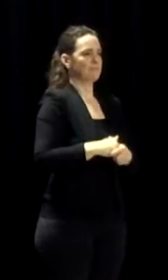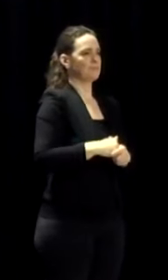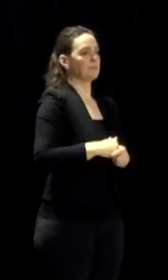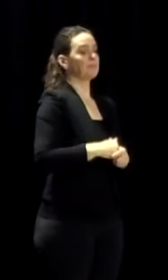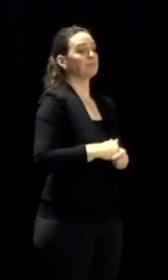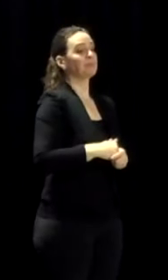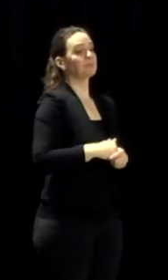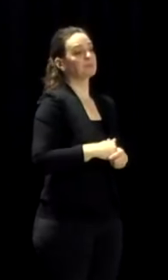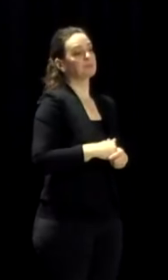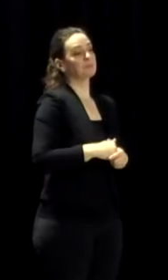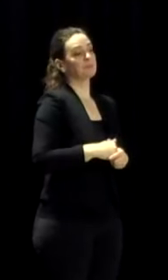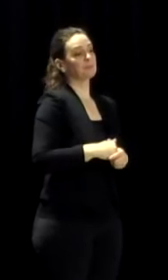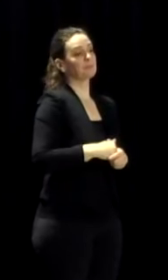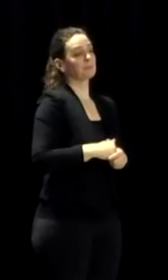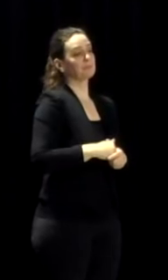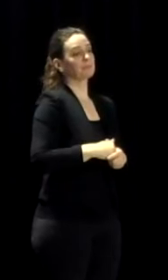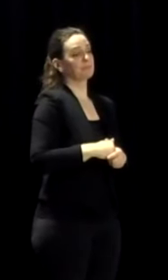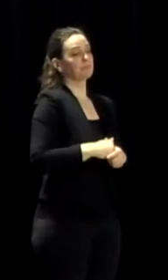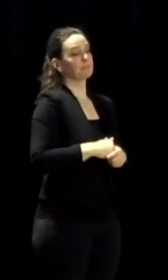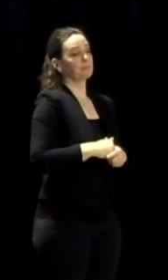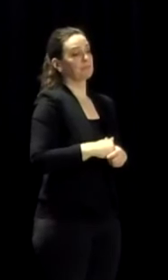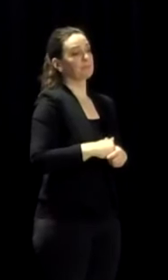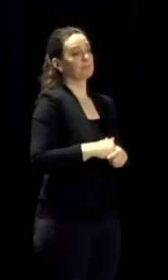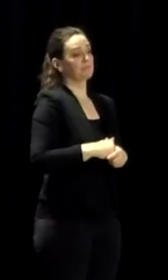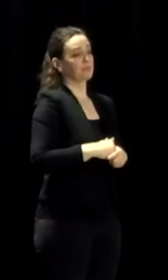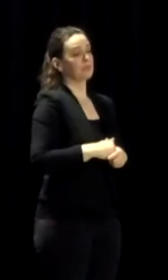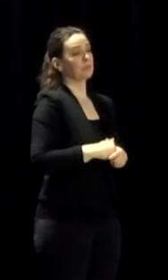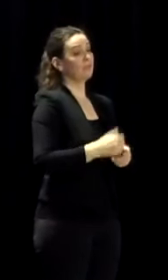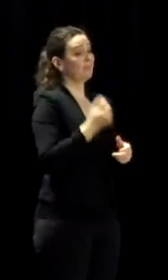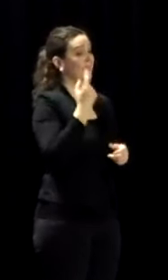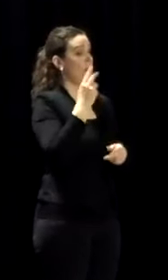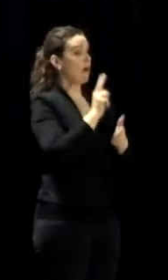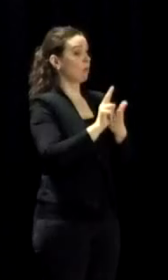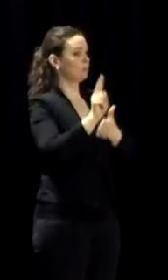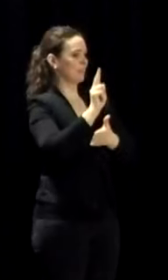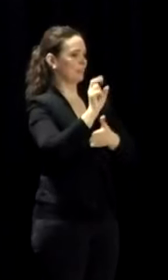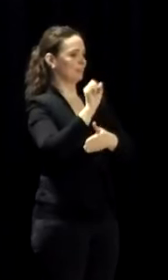with Upstate on this. Those have been the two busiest